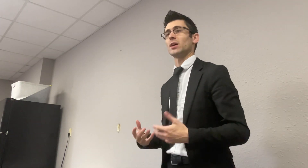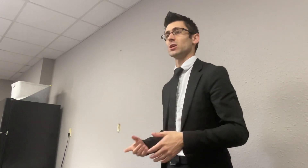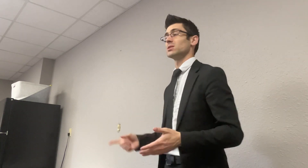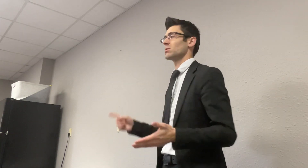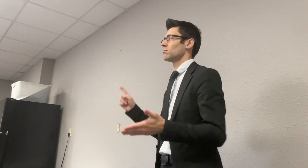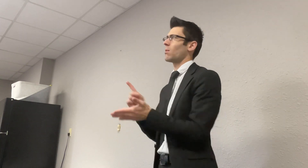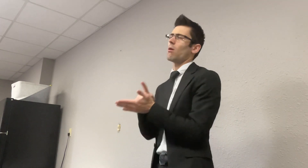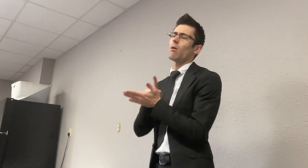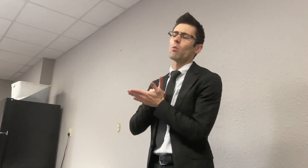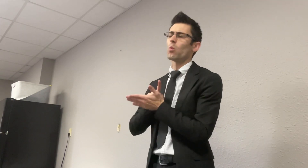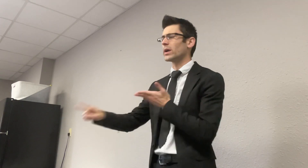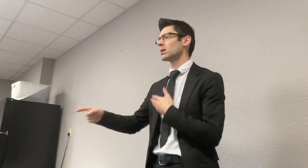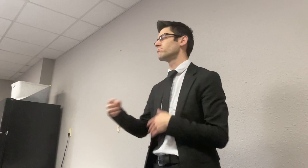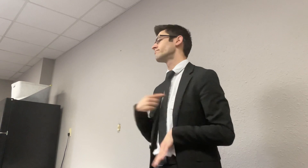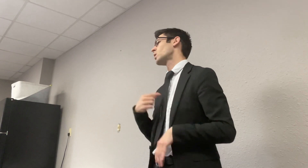expressions.